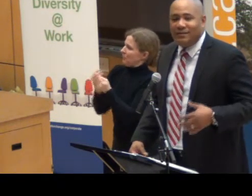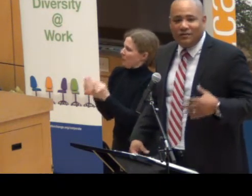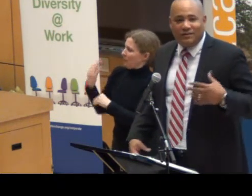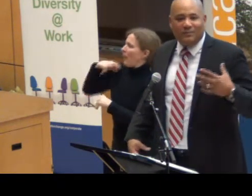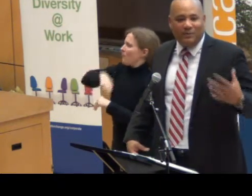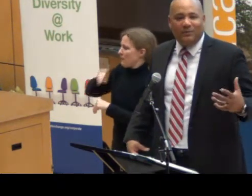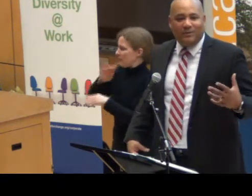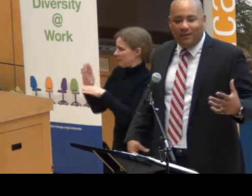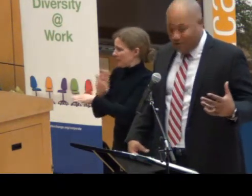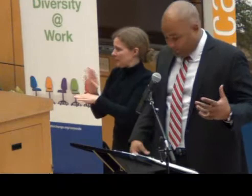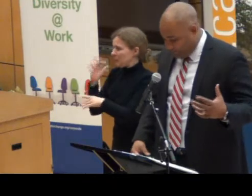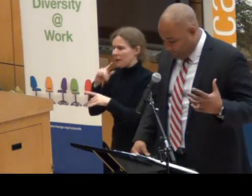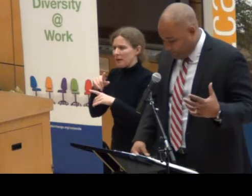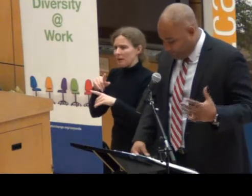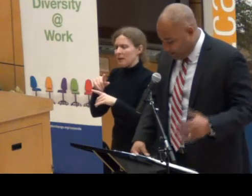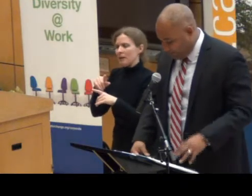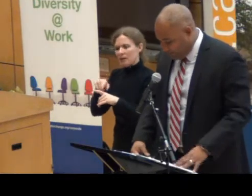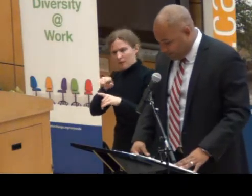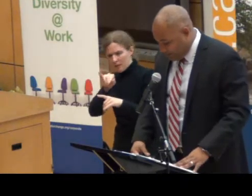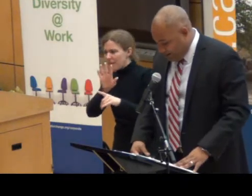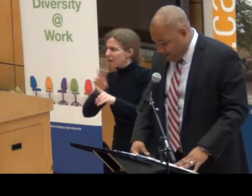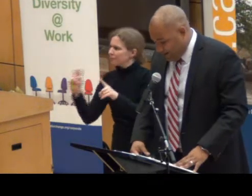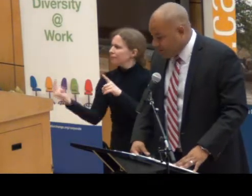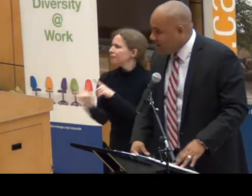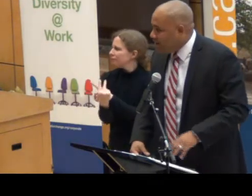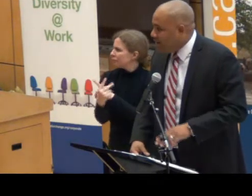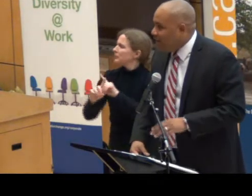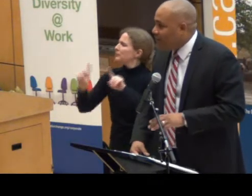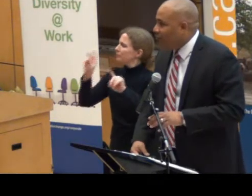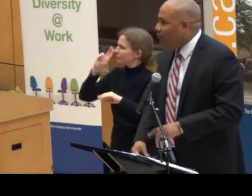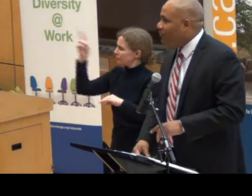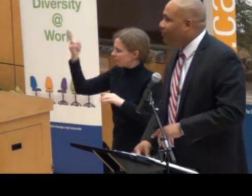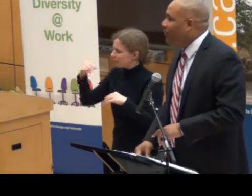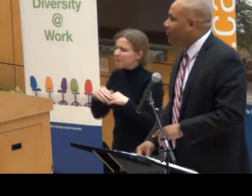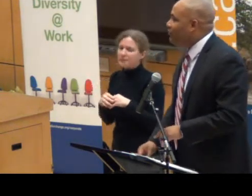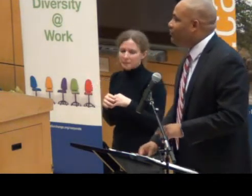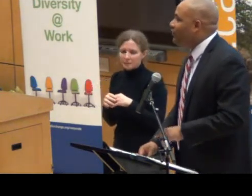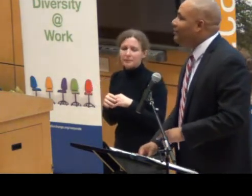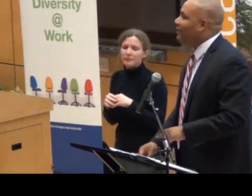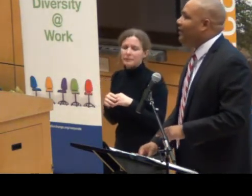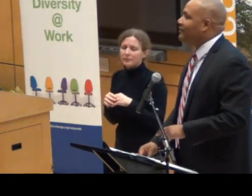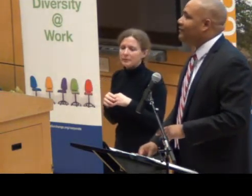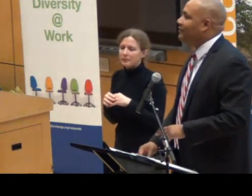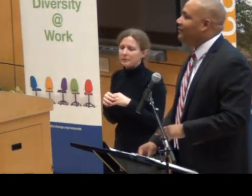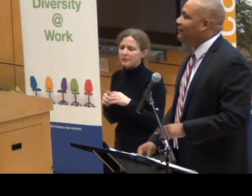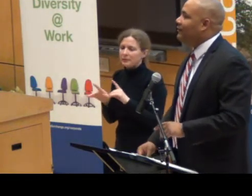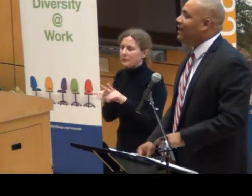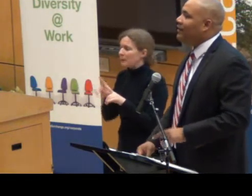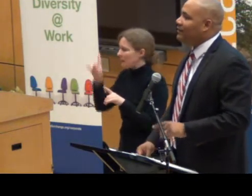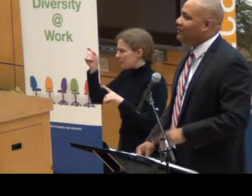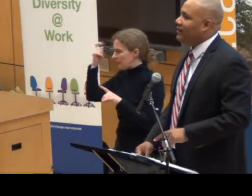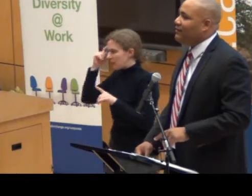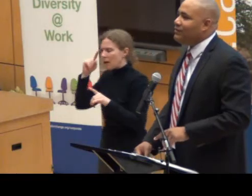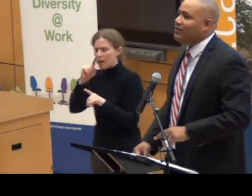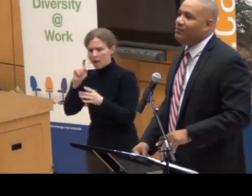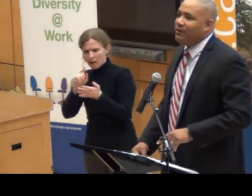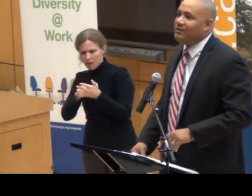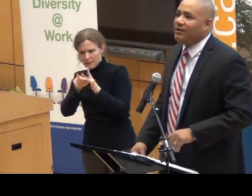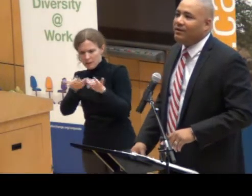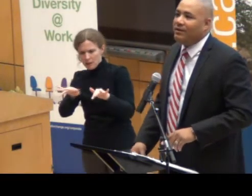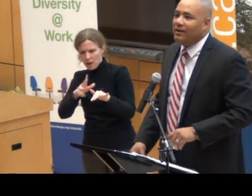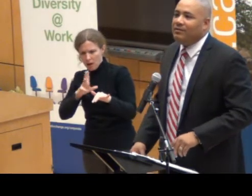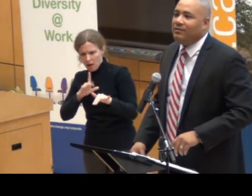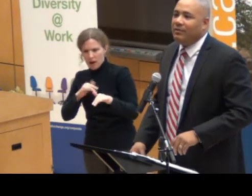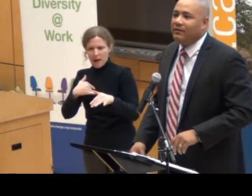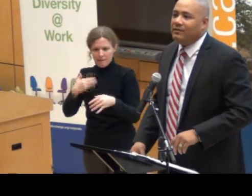that organization because people are thinking from a different way. And I think that as more employers realize the value that diversity